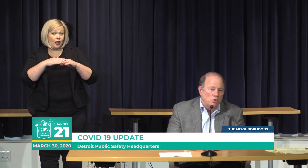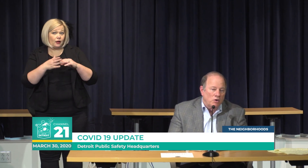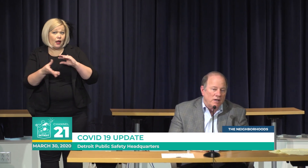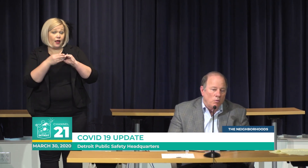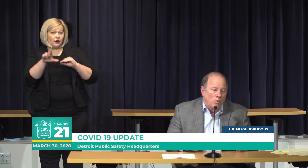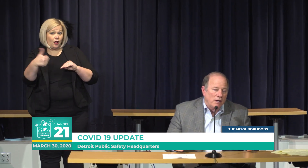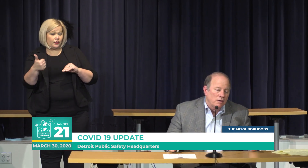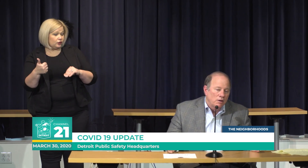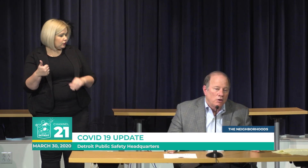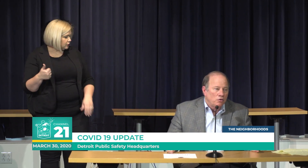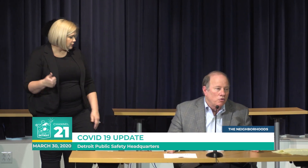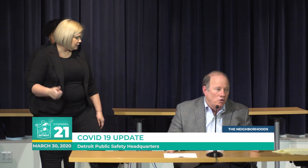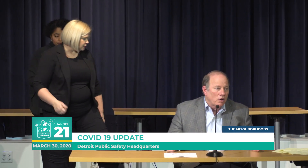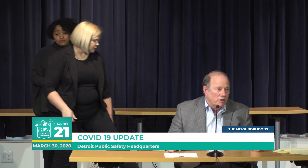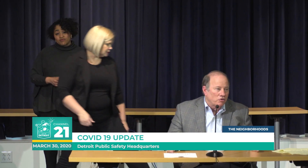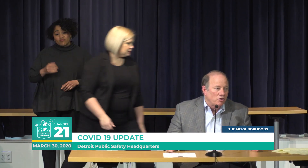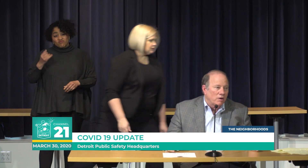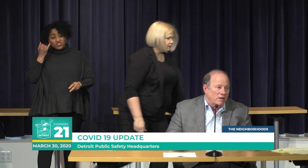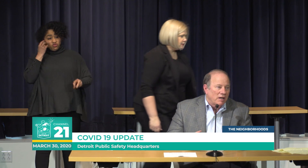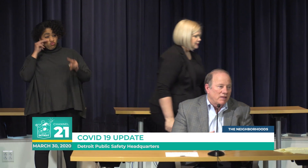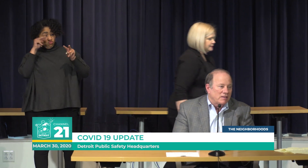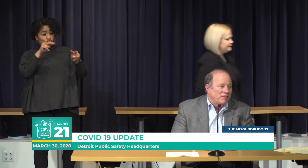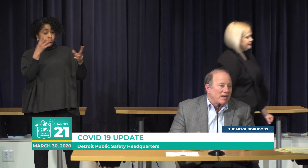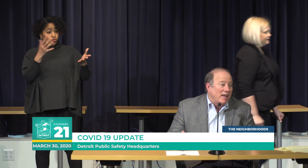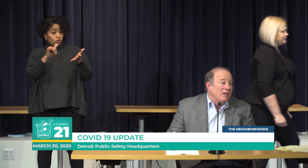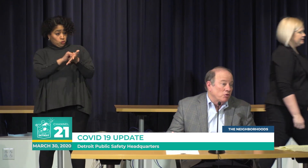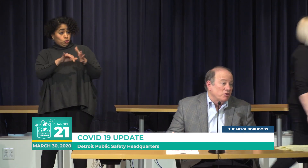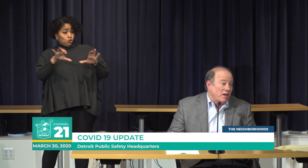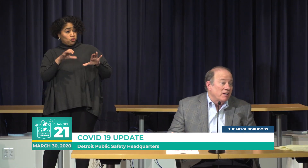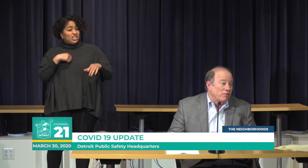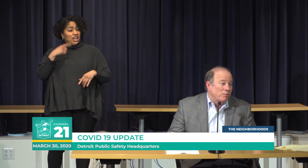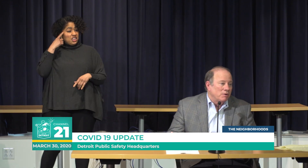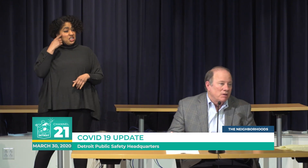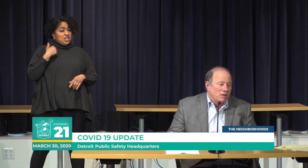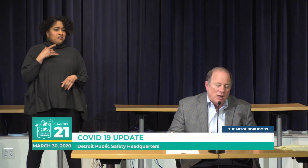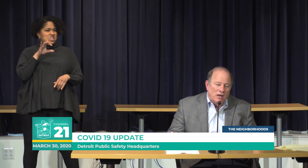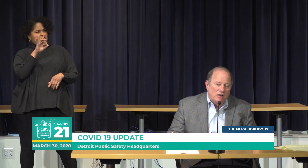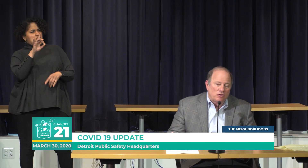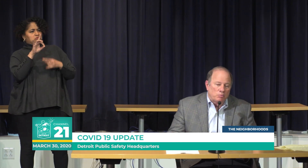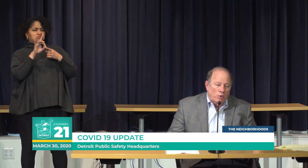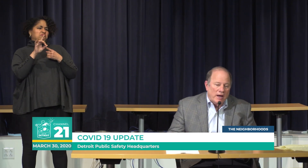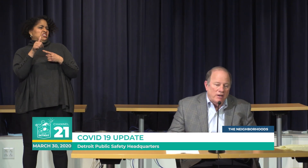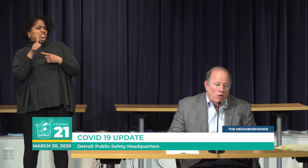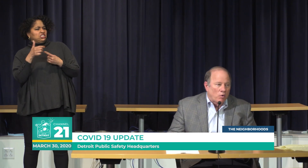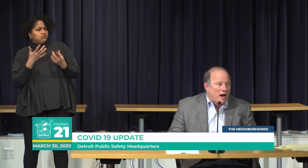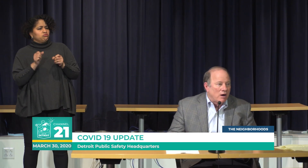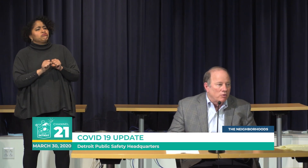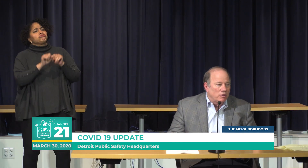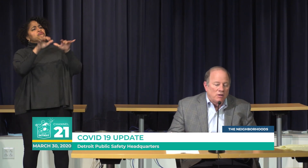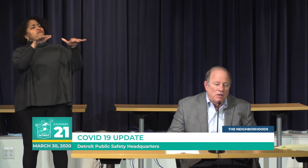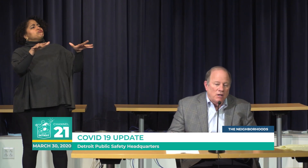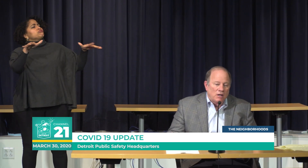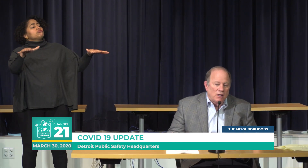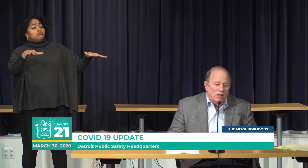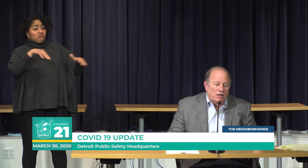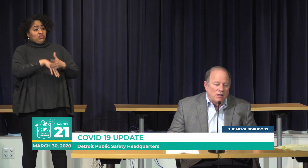if you look at what New York is doing, I think they've got 8 or 10 of them spread